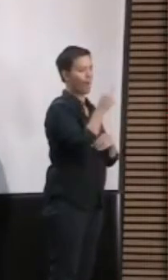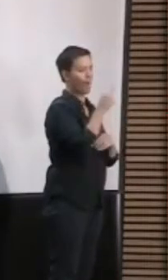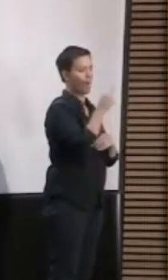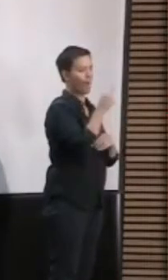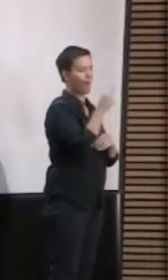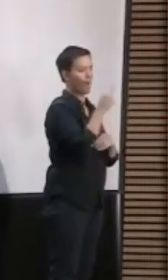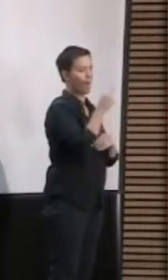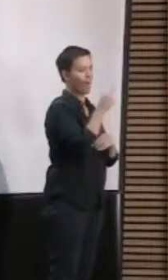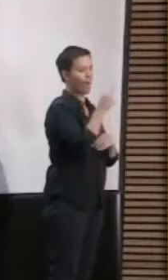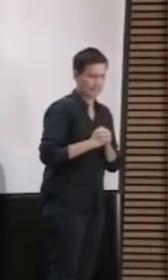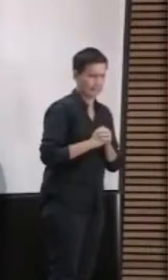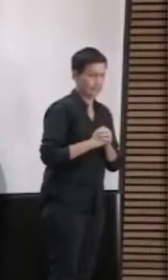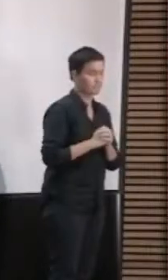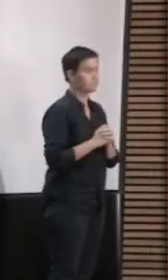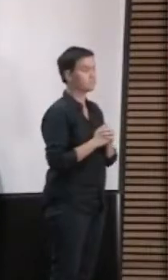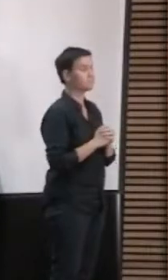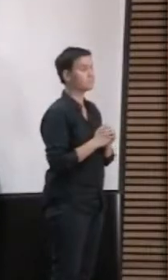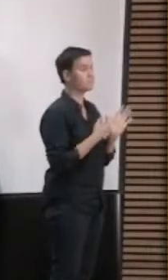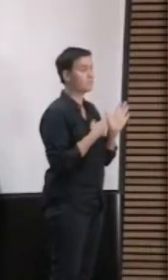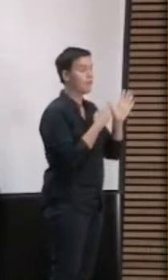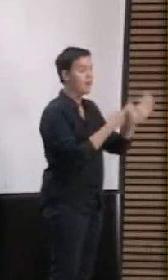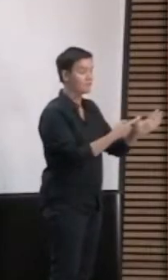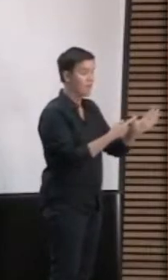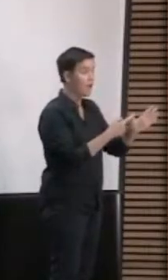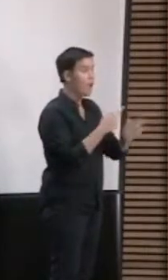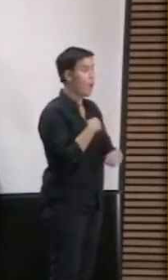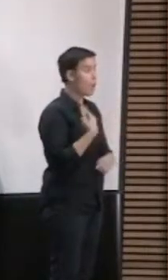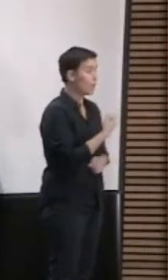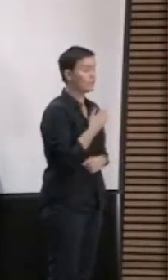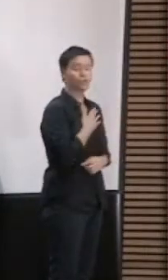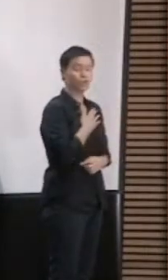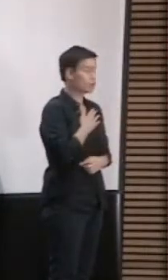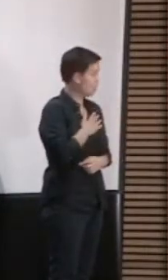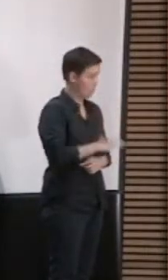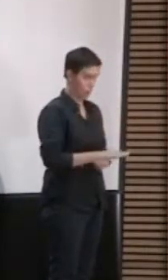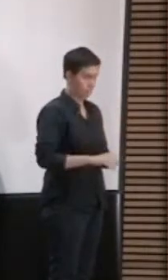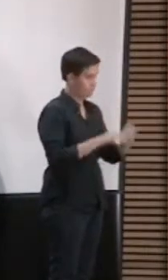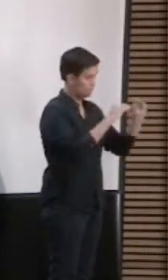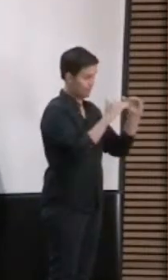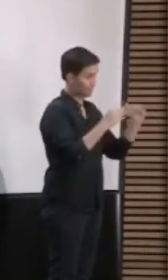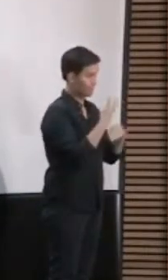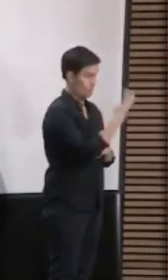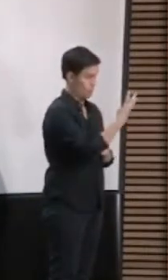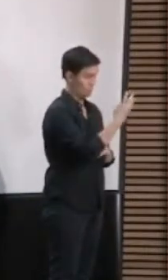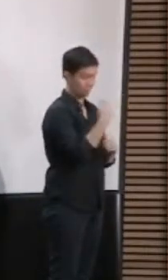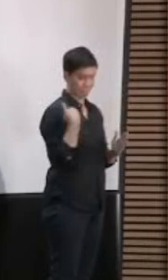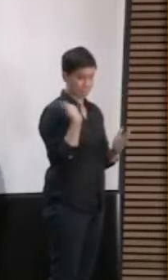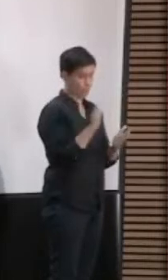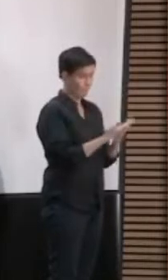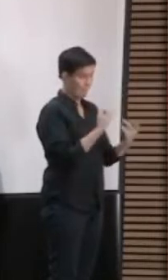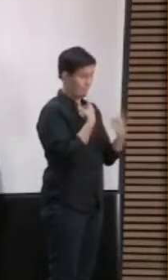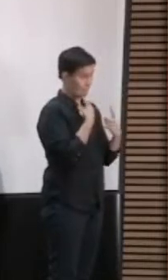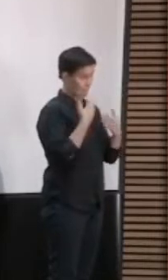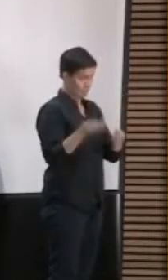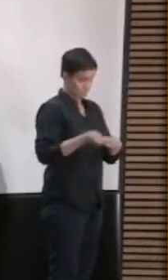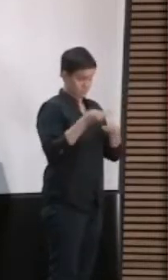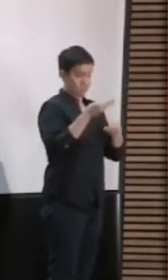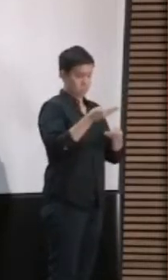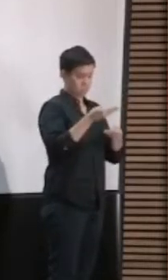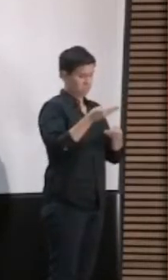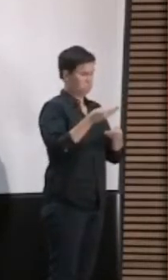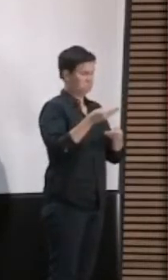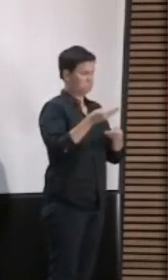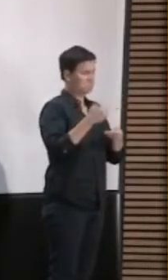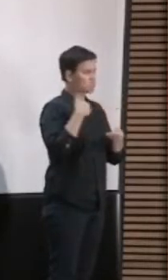No intention, as we've always said, no intention to move to level 4 and no need to. You can see from the cases reported today